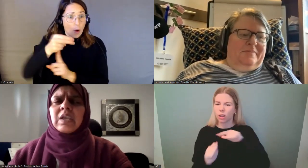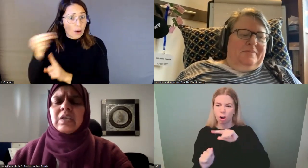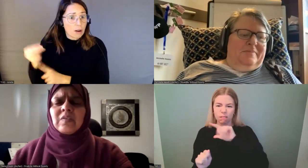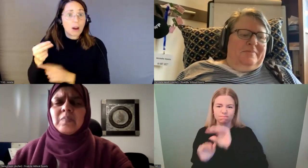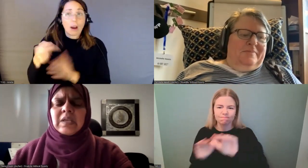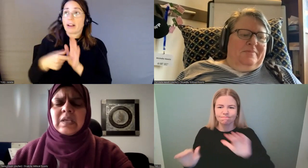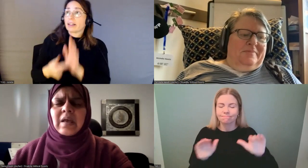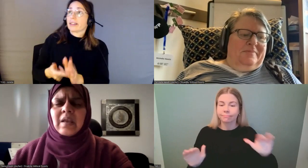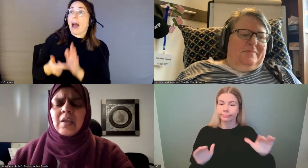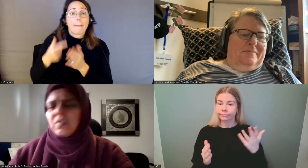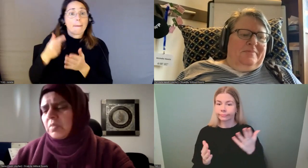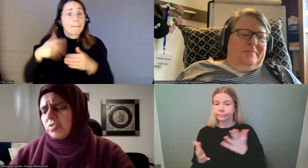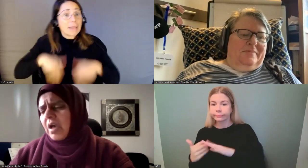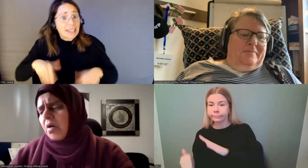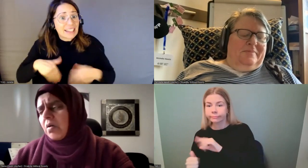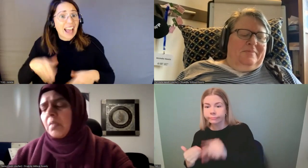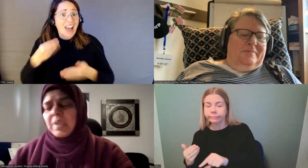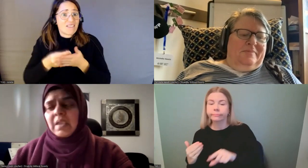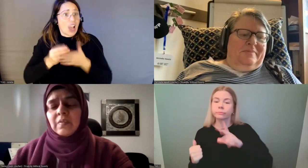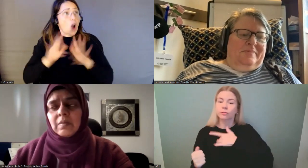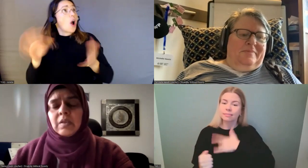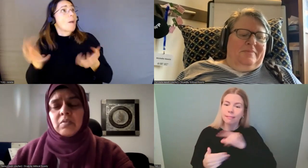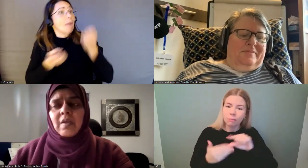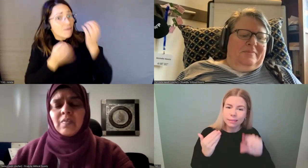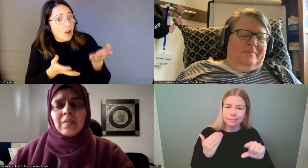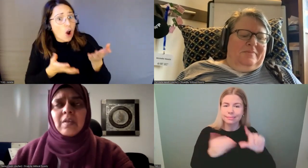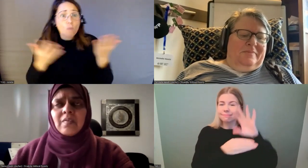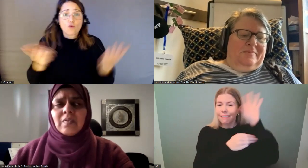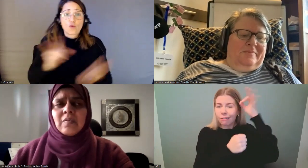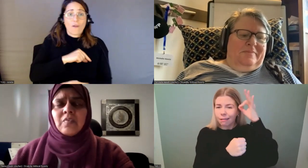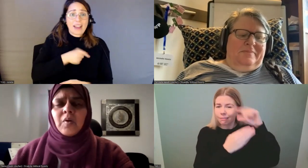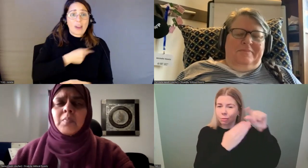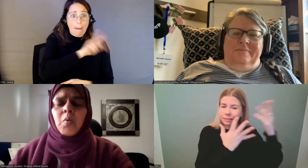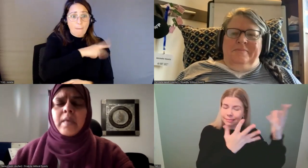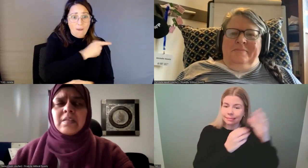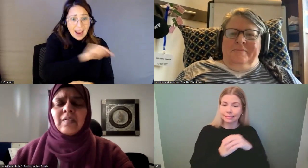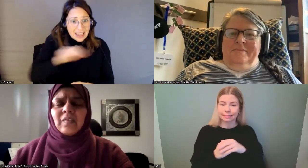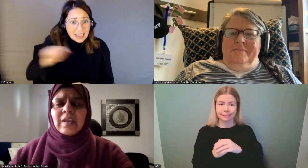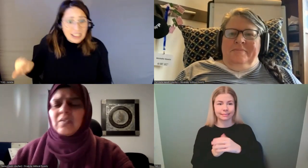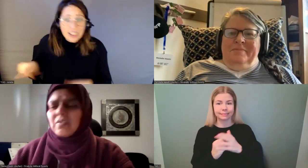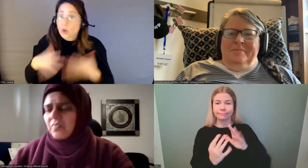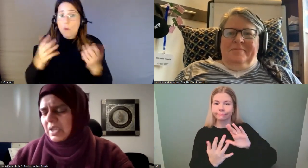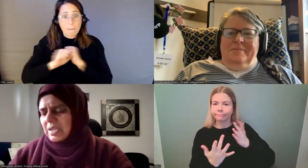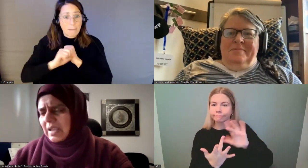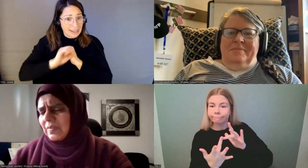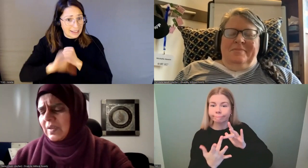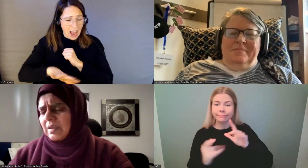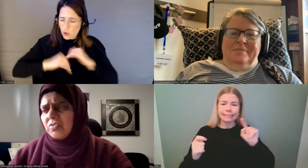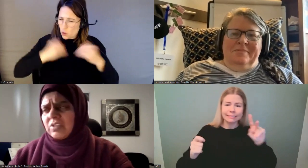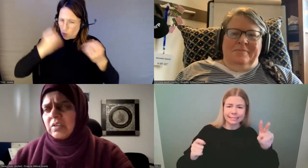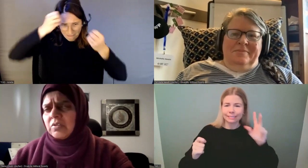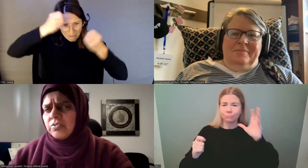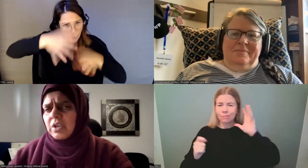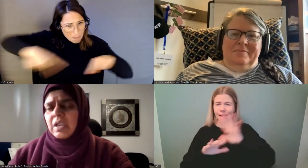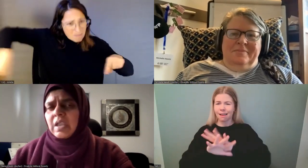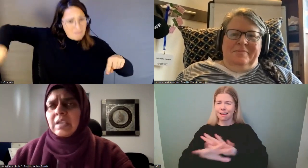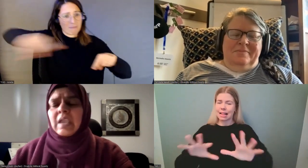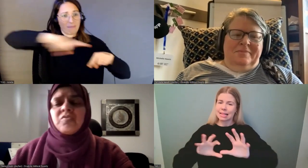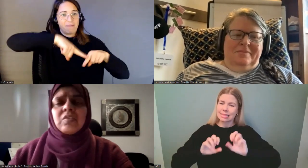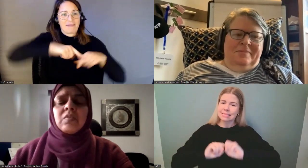it's talking to media. So Michelle makes, does this formal witness thing to finance and